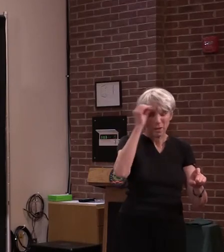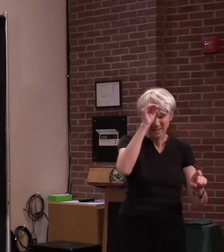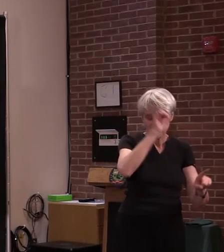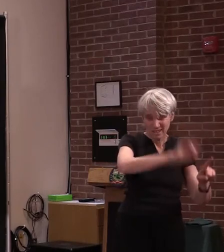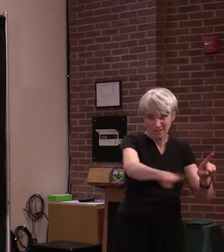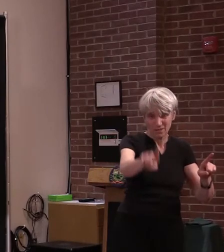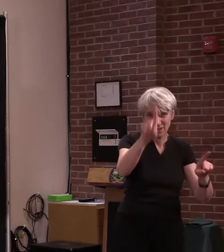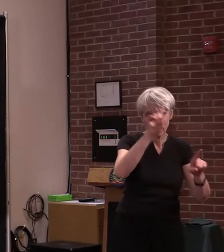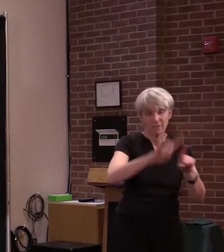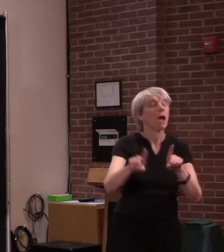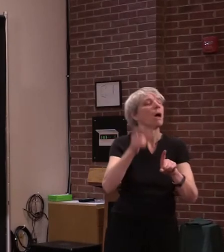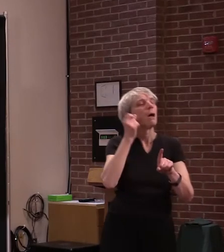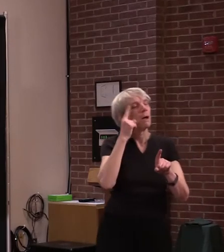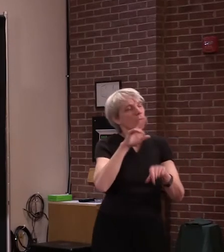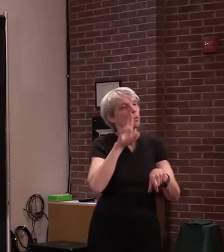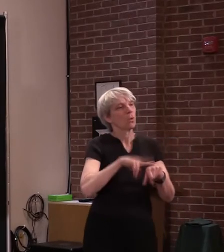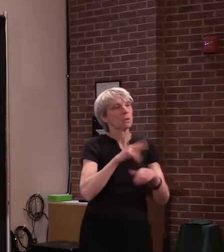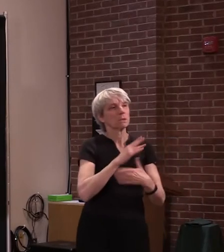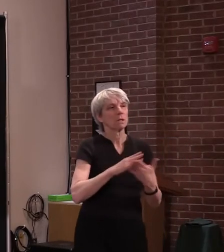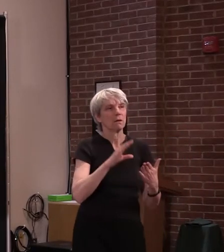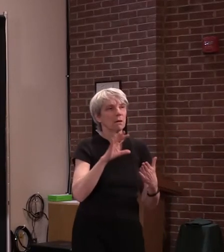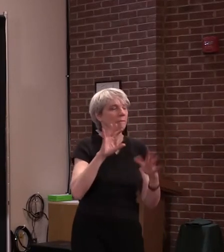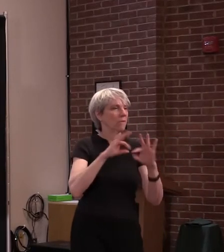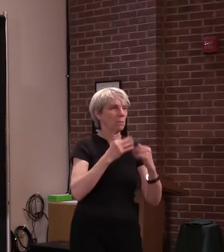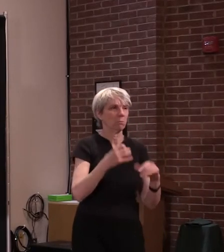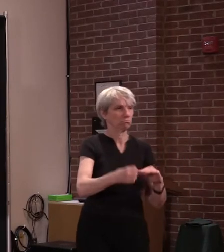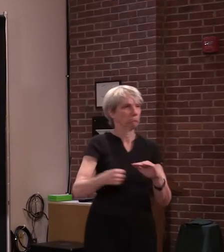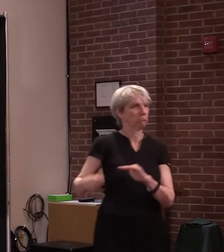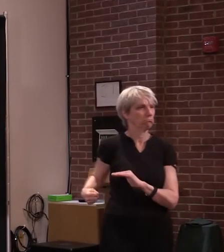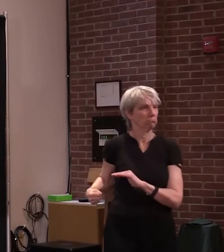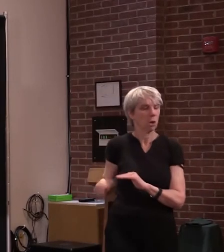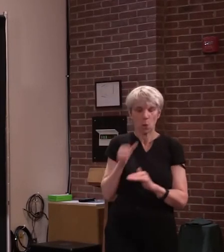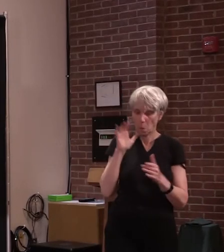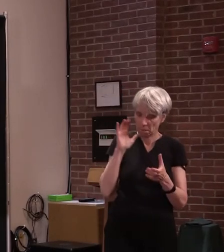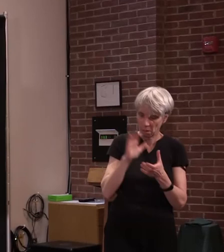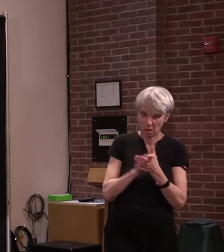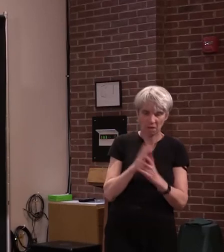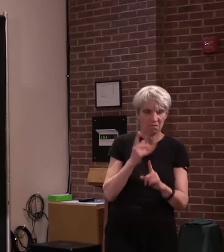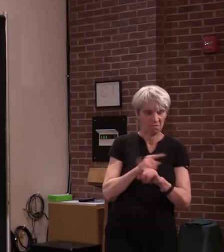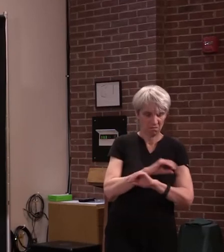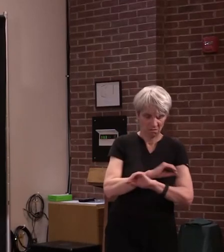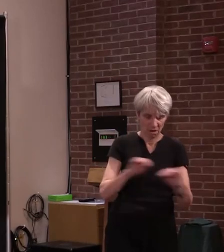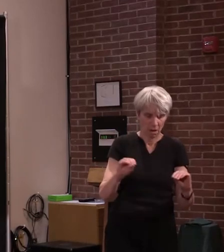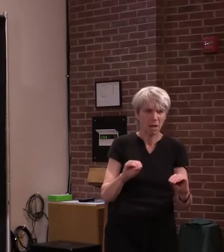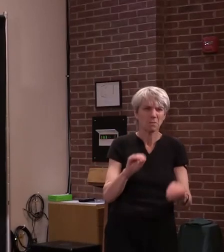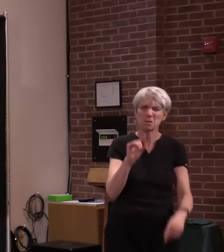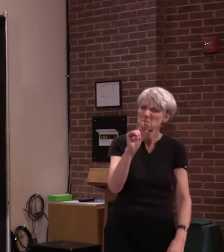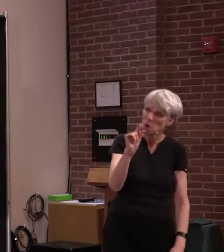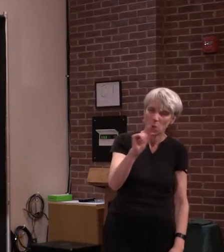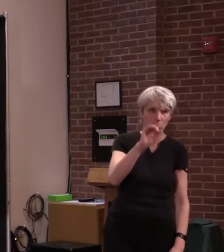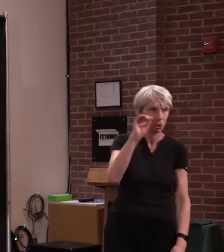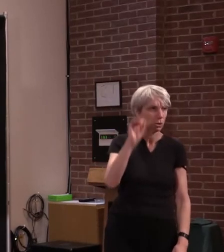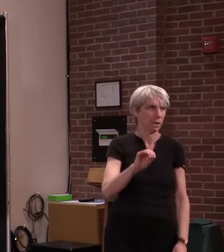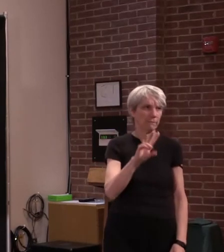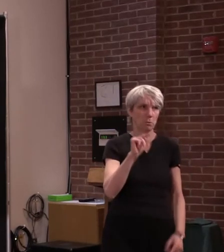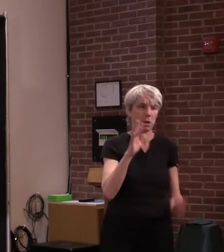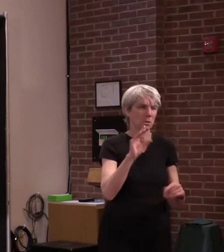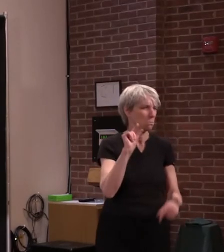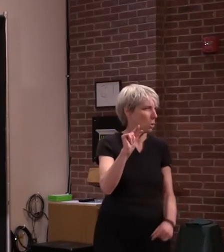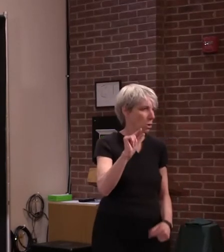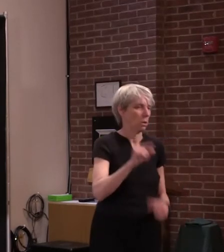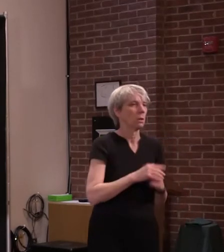families. So of course, there are the families that don't vaccinate at all. It's a very small portion of the population. But then